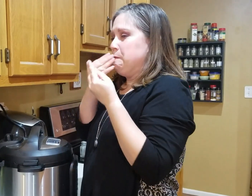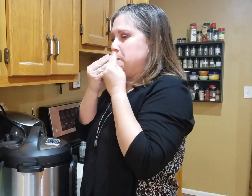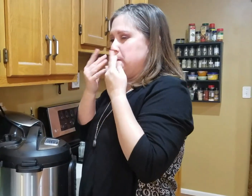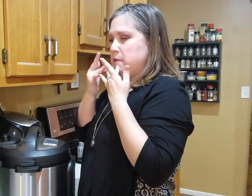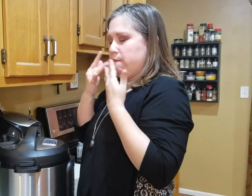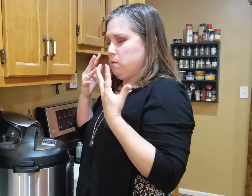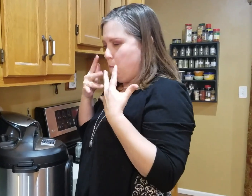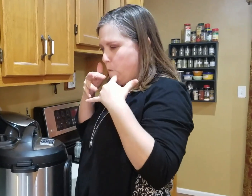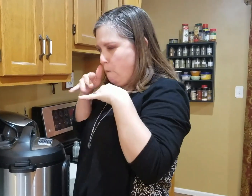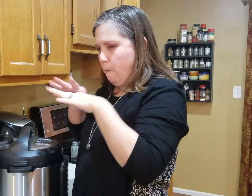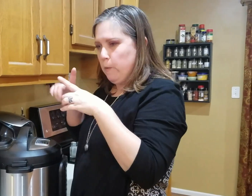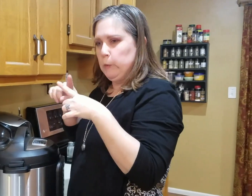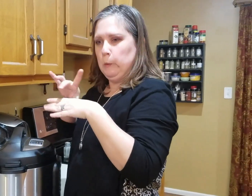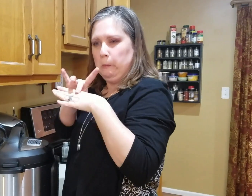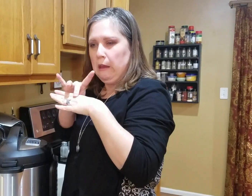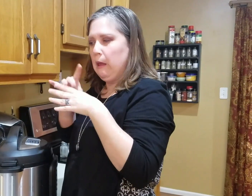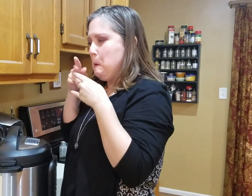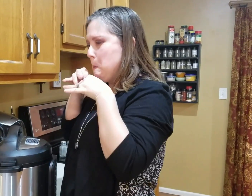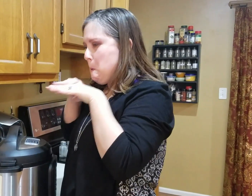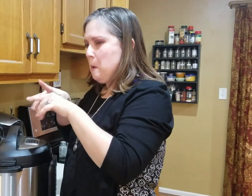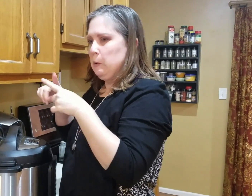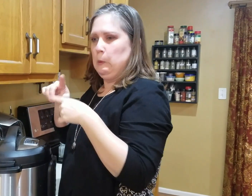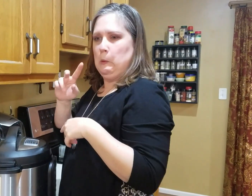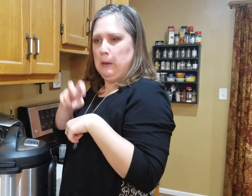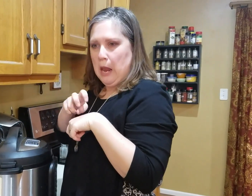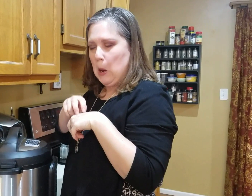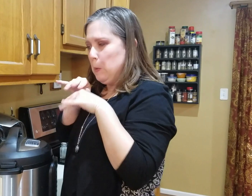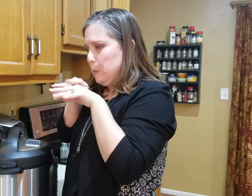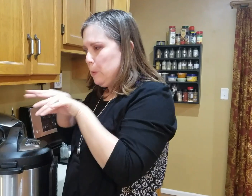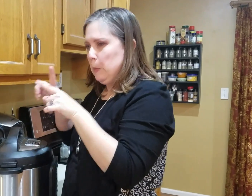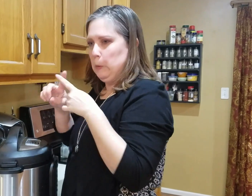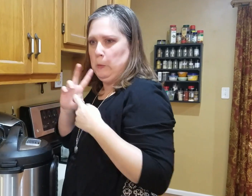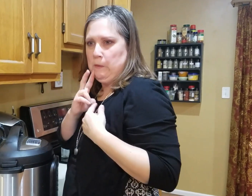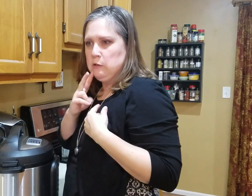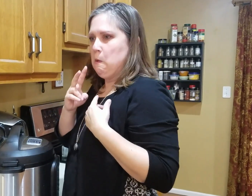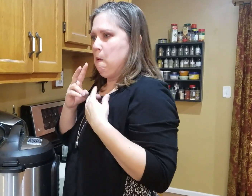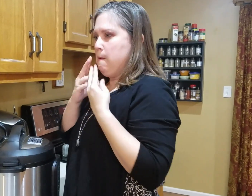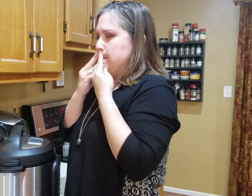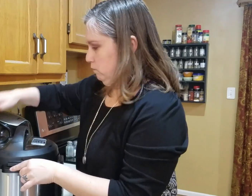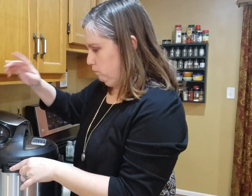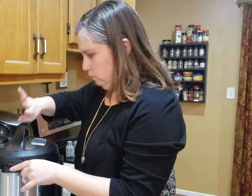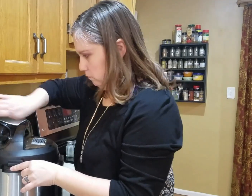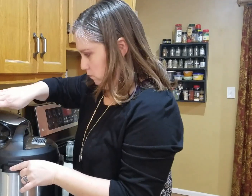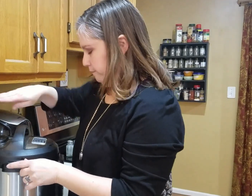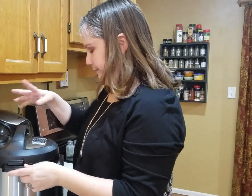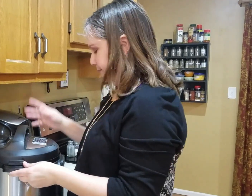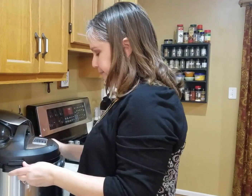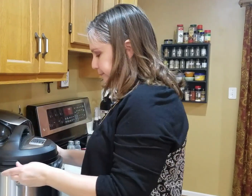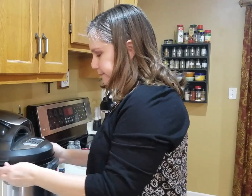and infuse all those wonderful flavors into the meat, the potatoes, and the vegetables. So make sure